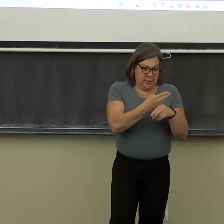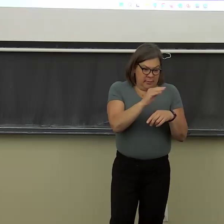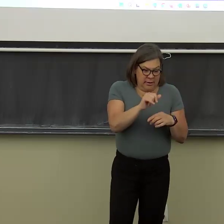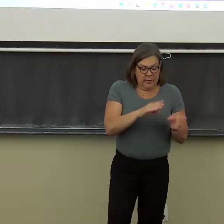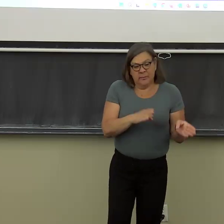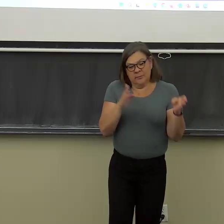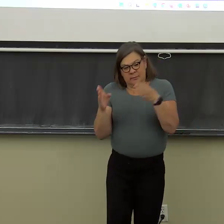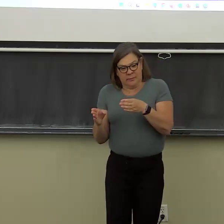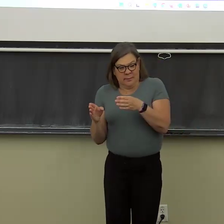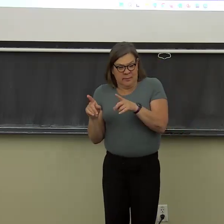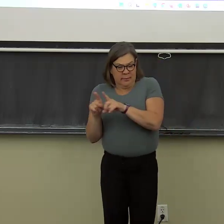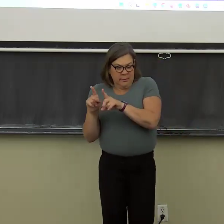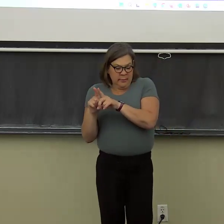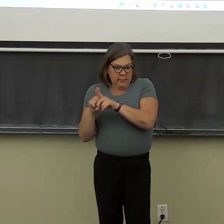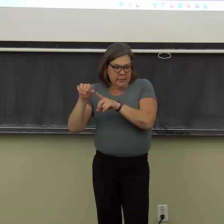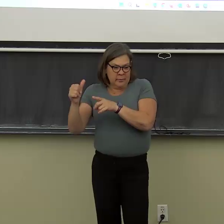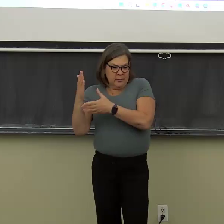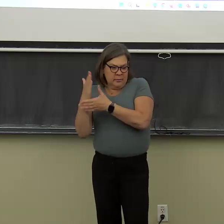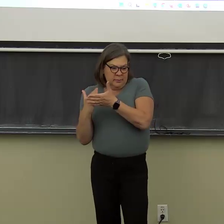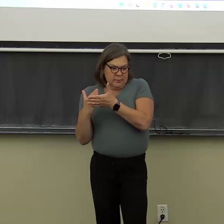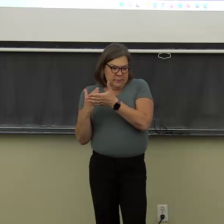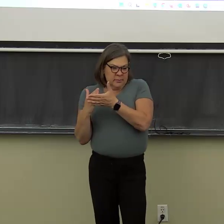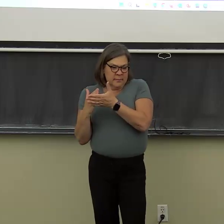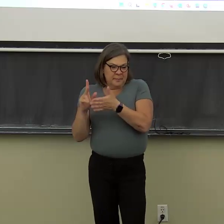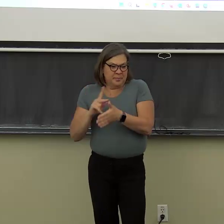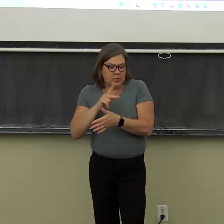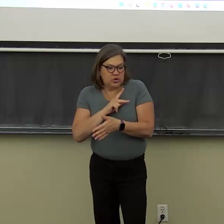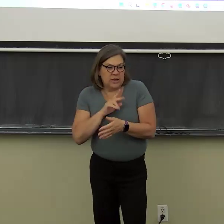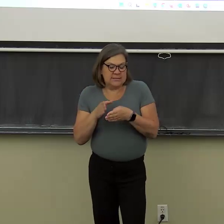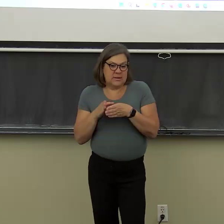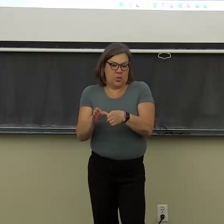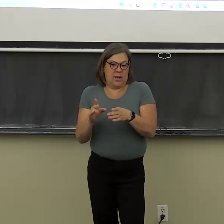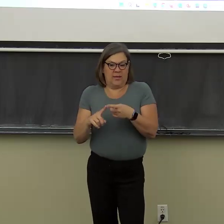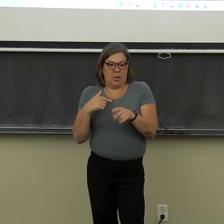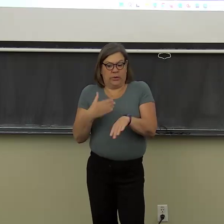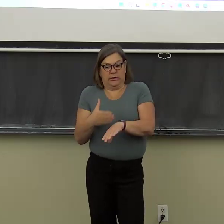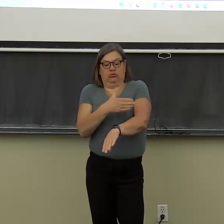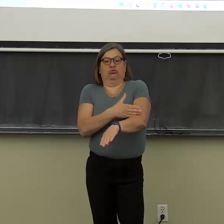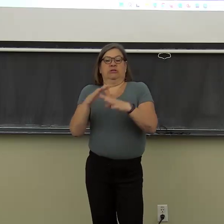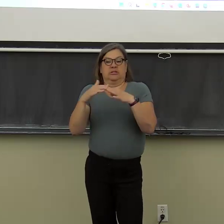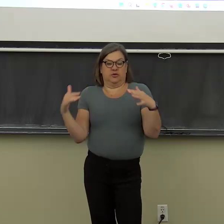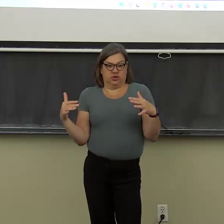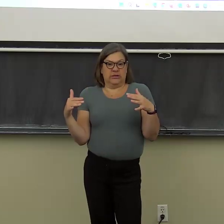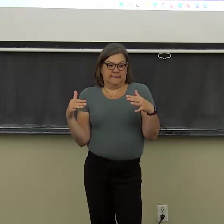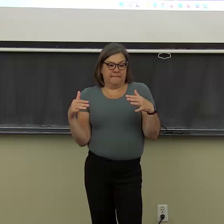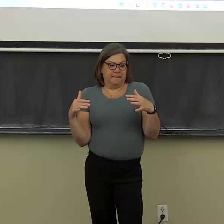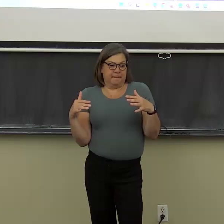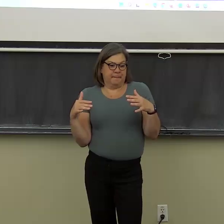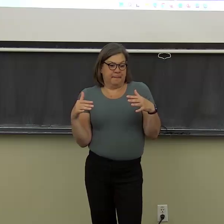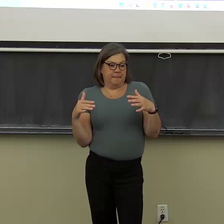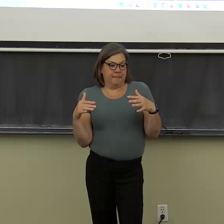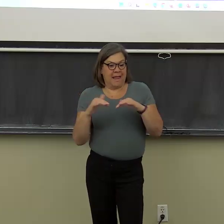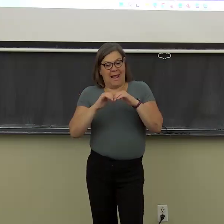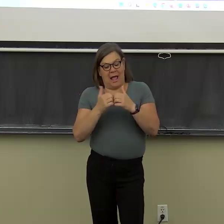But there's also the other side, which is personalizing in such a way that we increase the diversity of the way